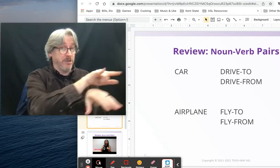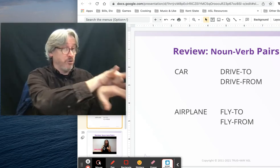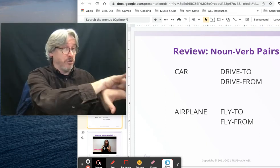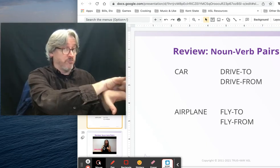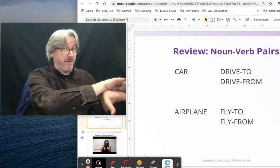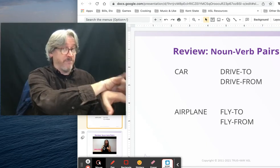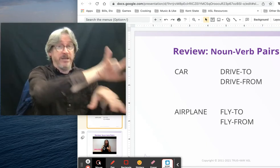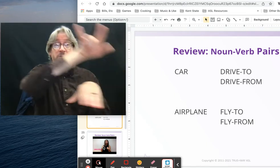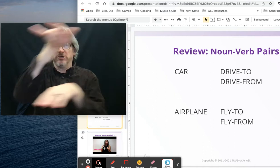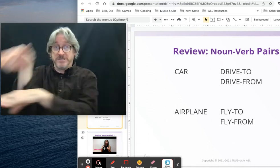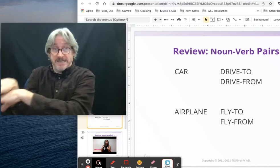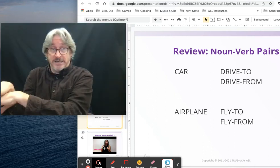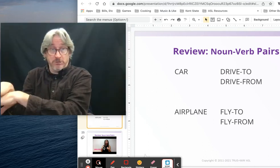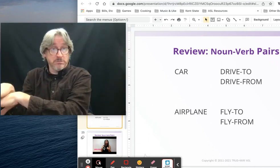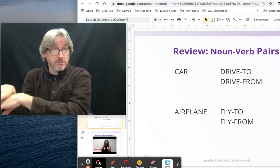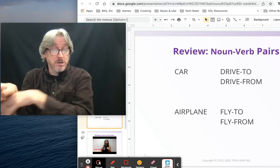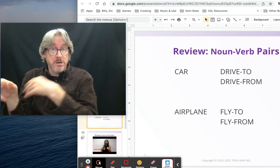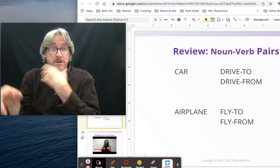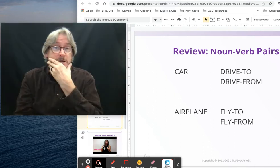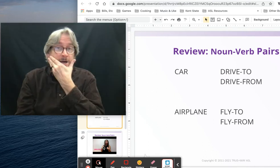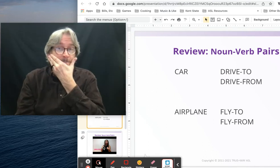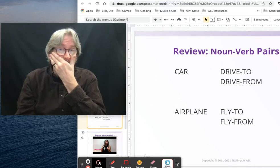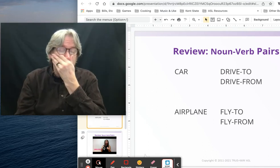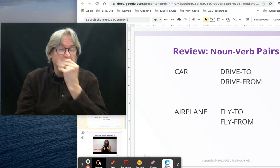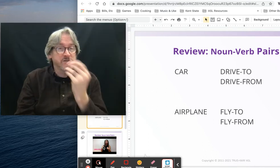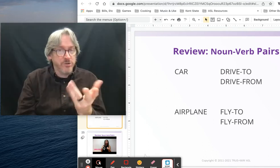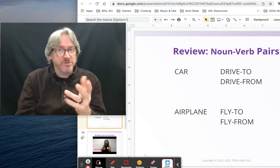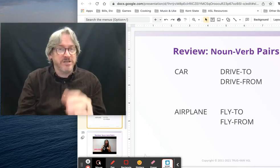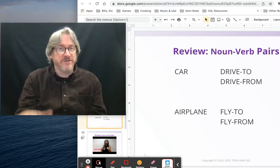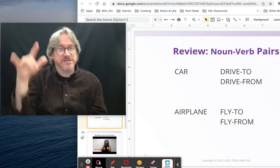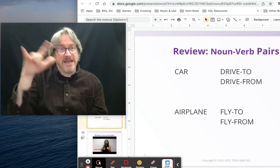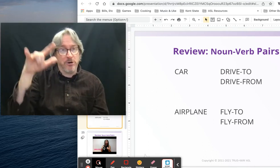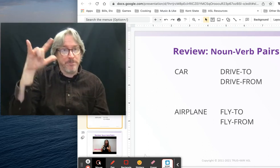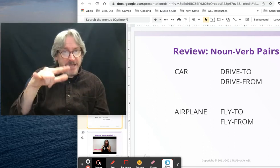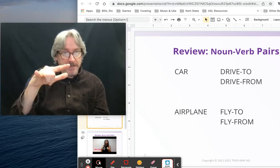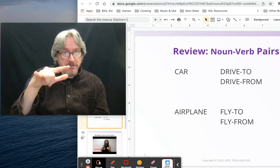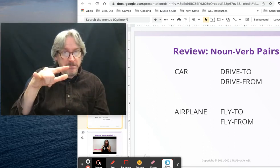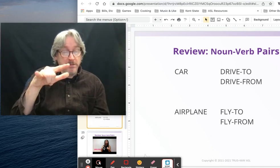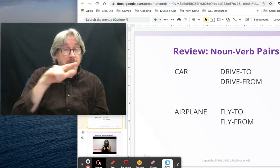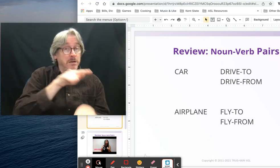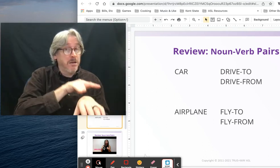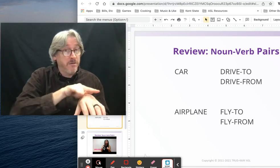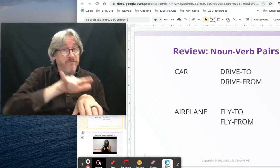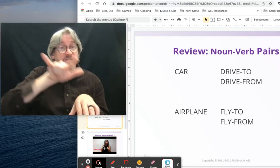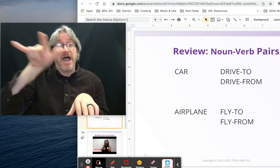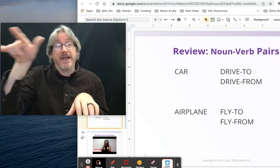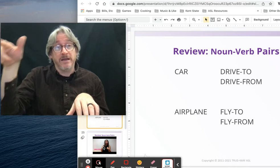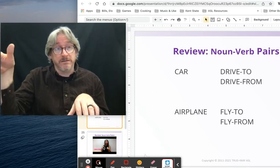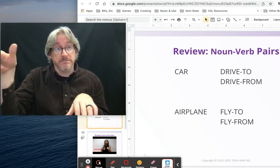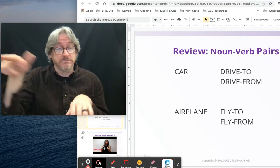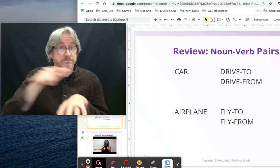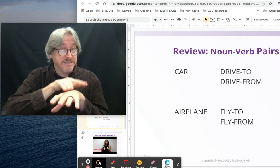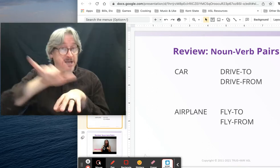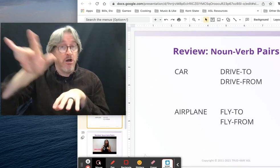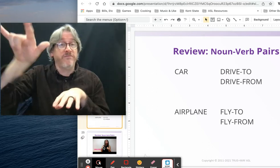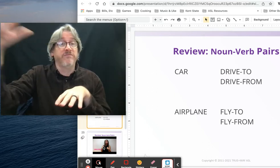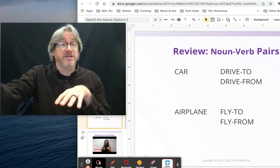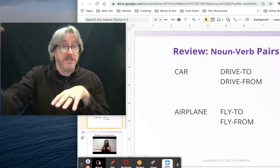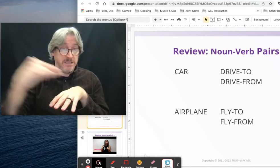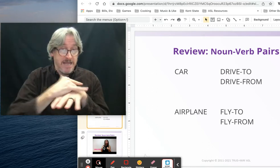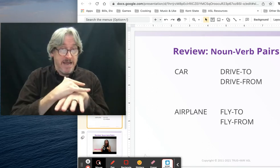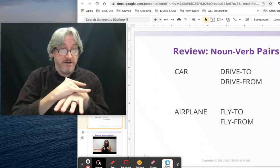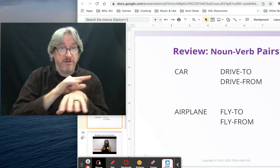can be, you can fly from here to here. So those the difference. Airplane, fly, take